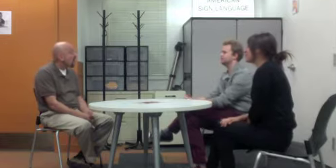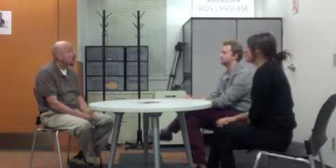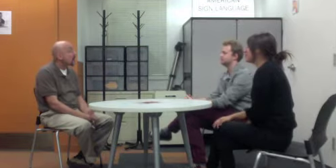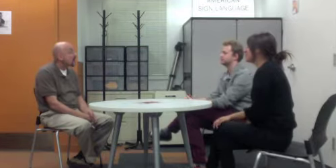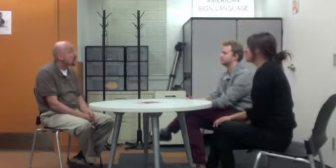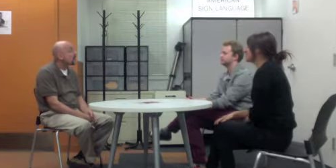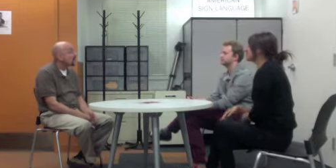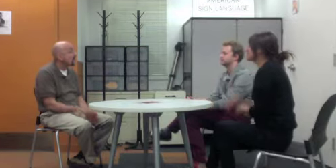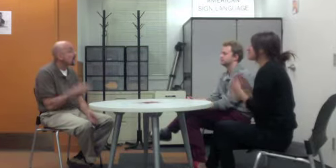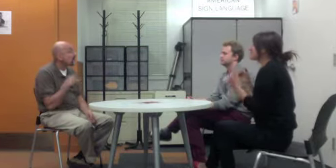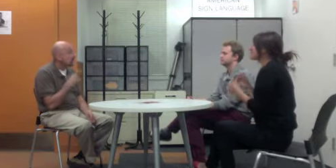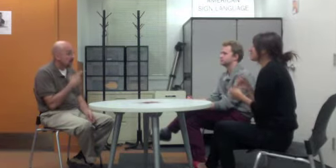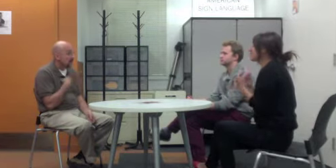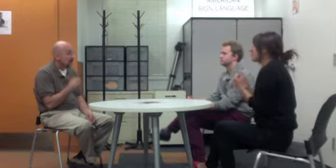really?